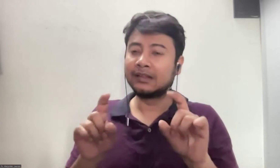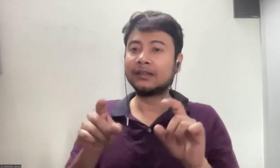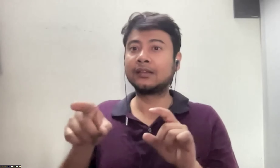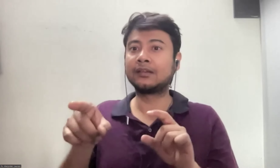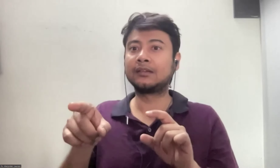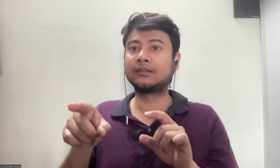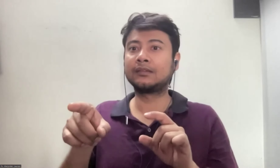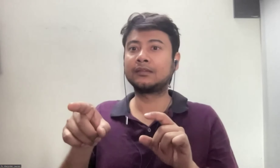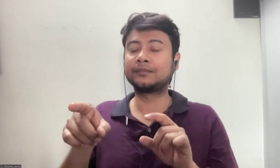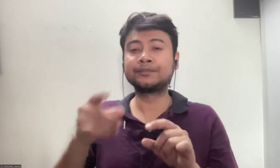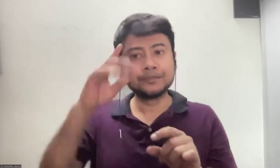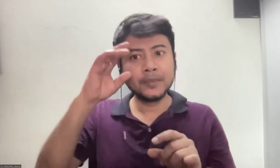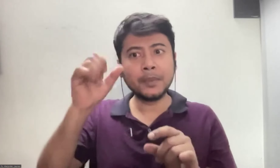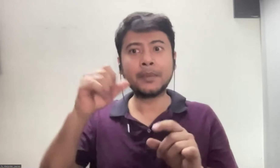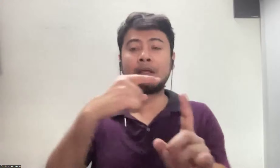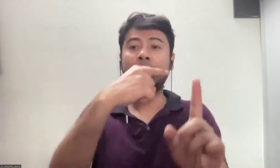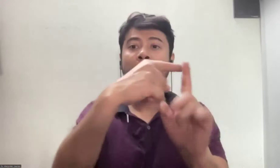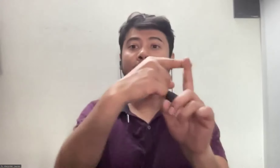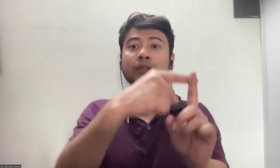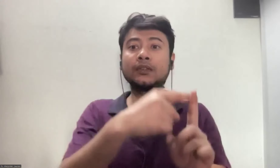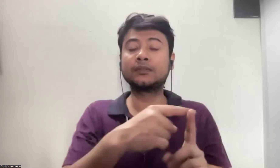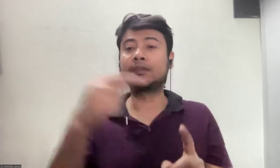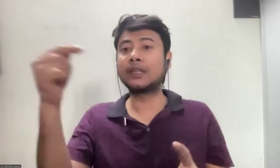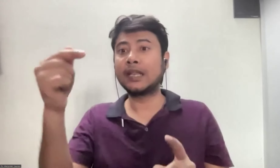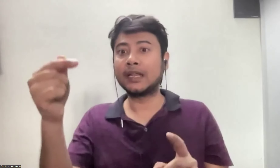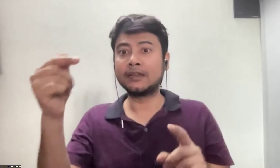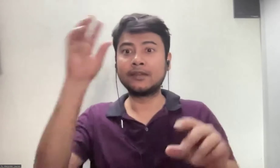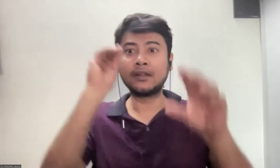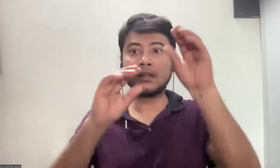divine qualities. And one of the divine qualities was